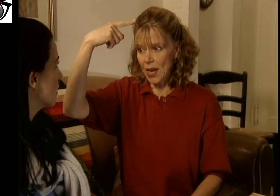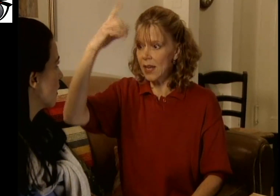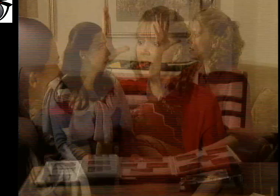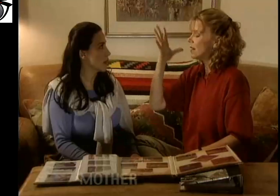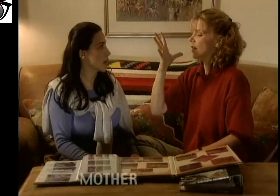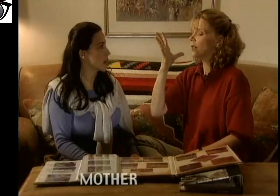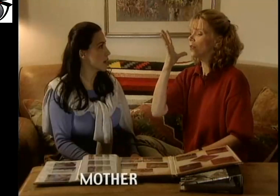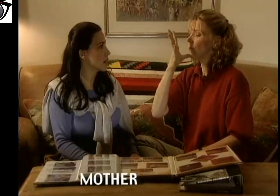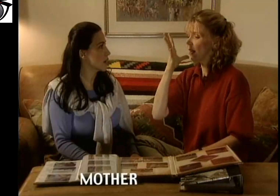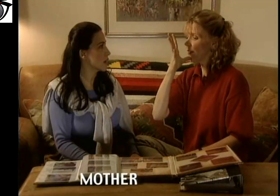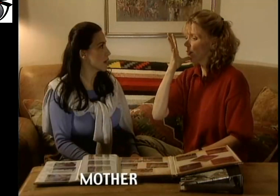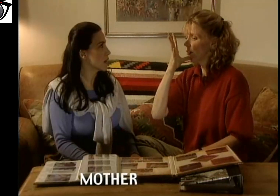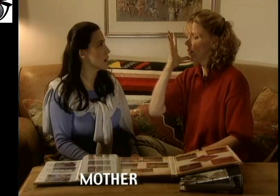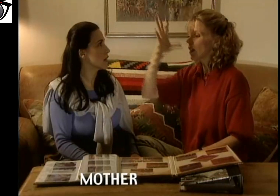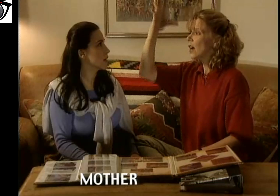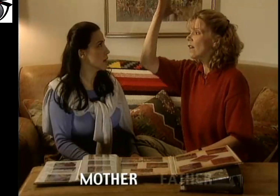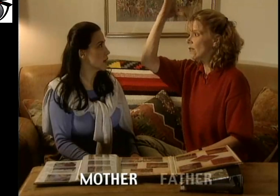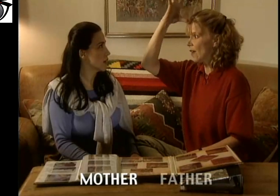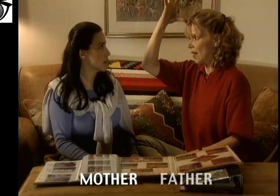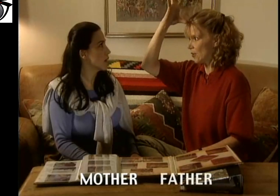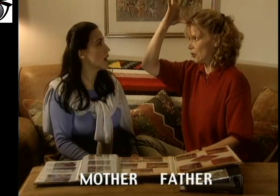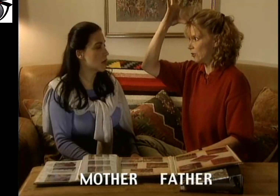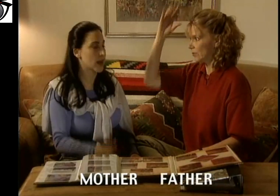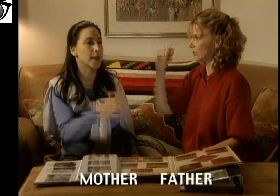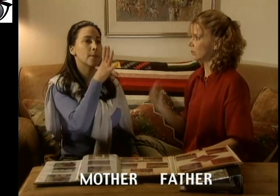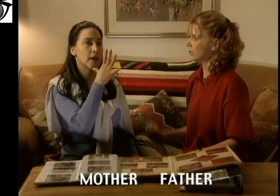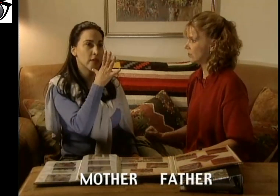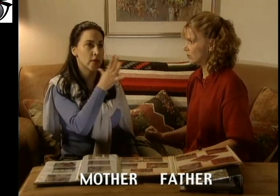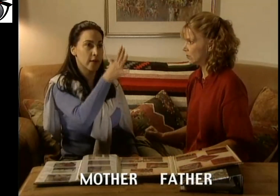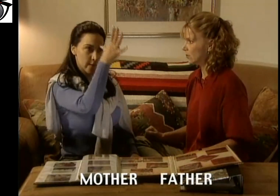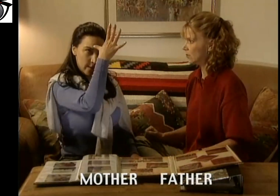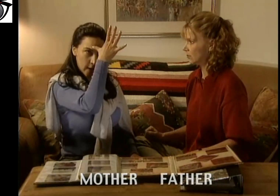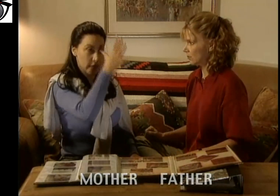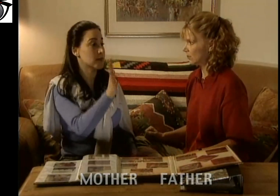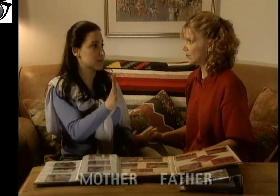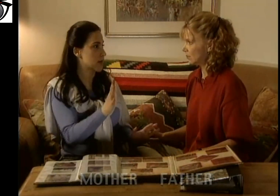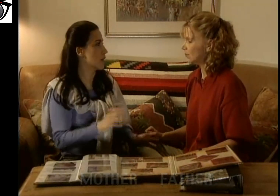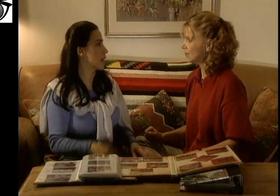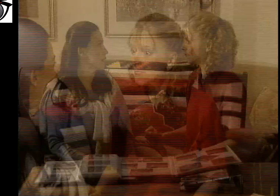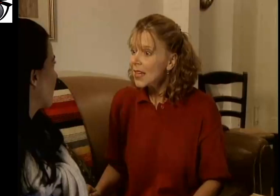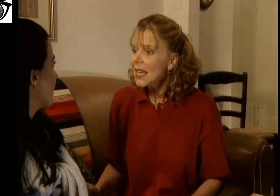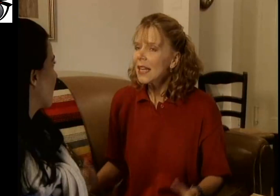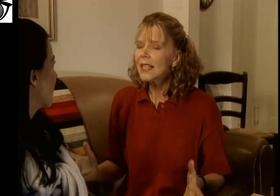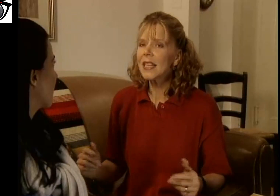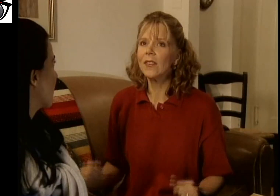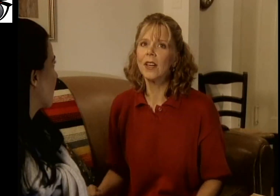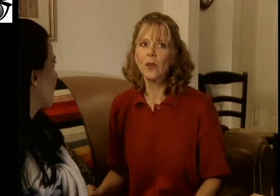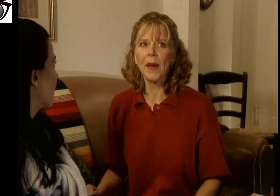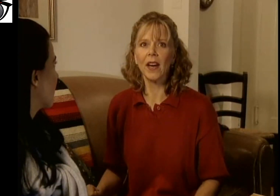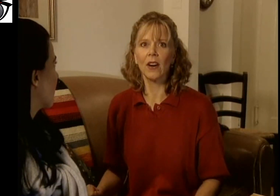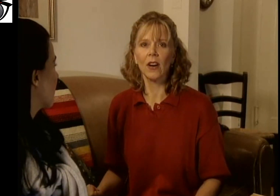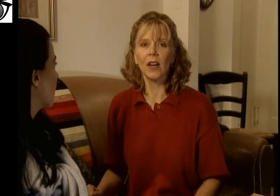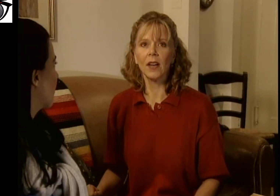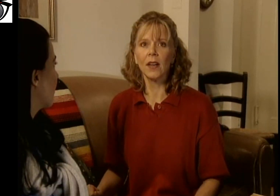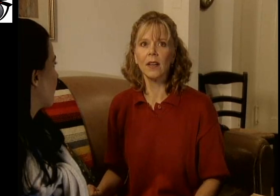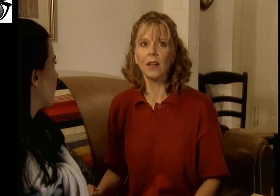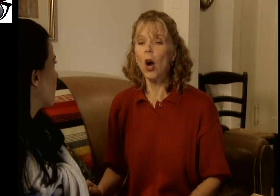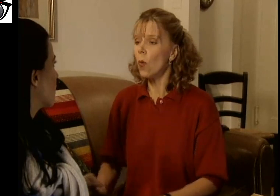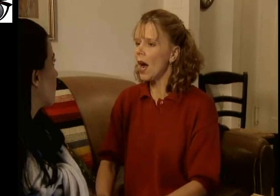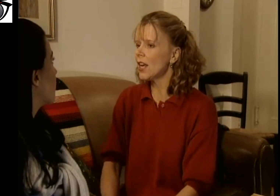by the forehead. Okay. So mother, father. Okay. Mother, father. Okay. Let's think of another